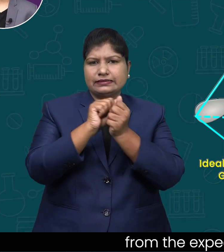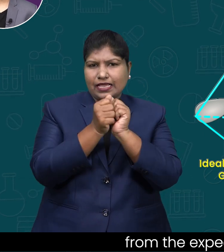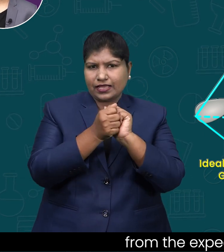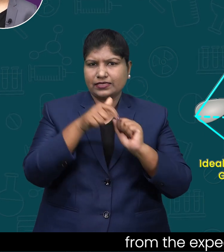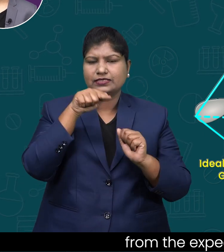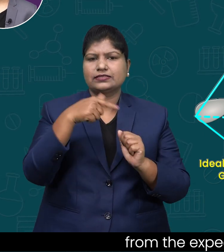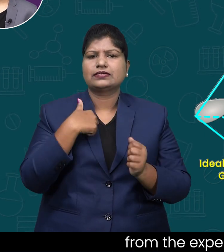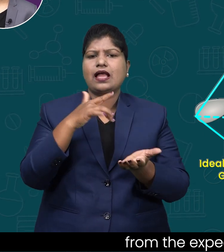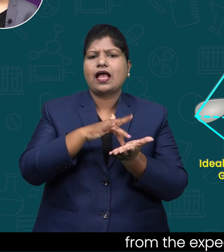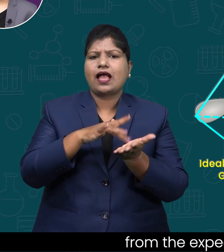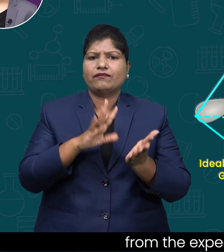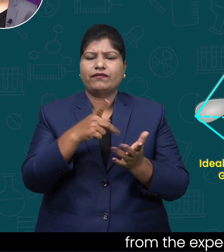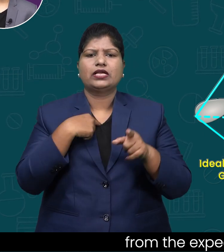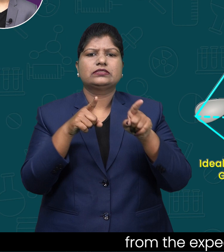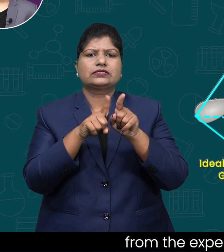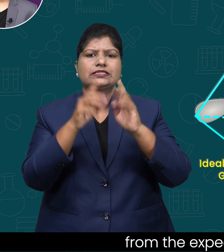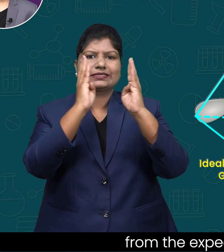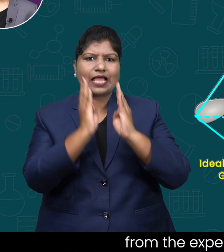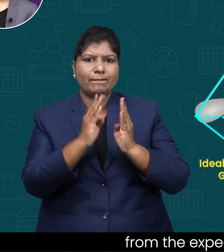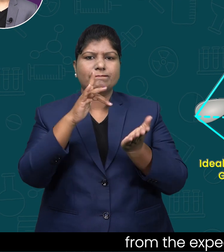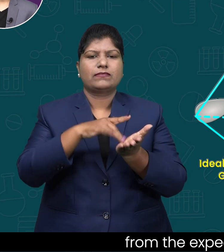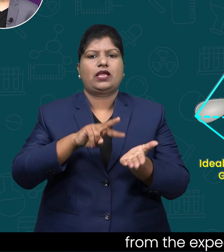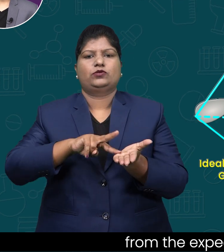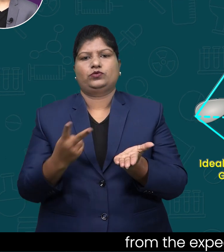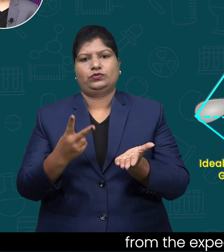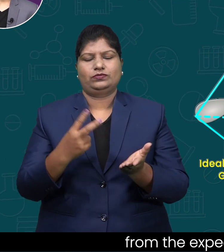the expected regular shape.